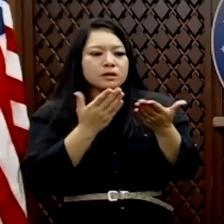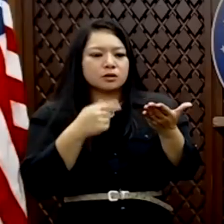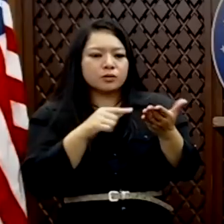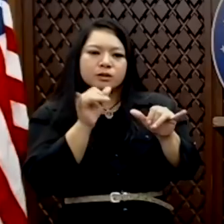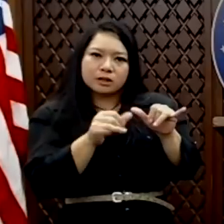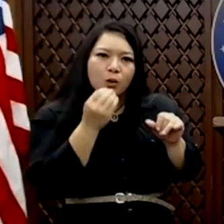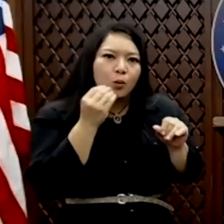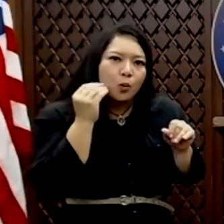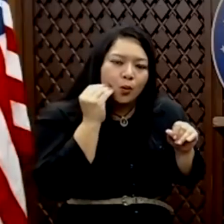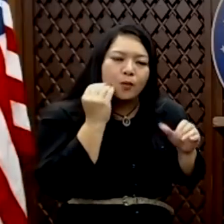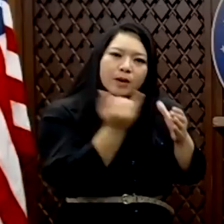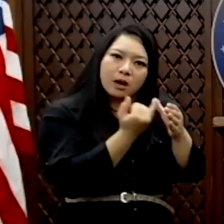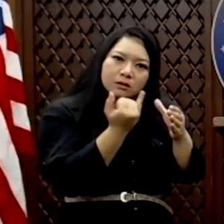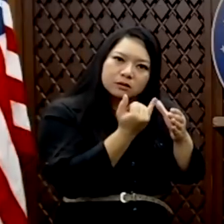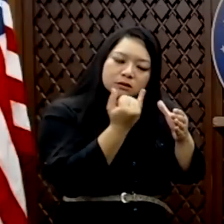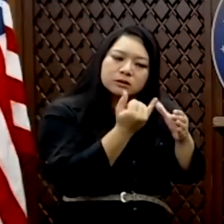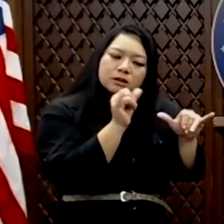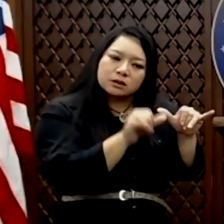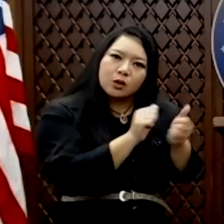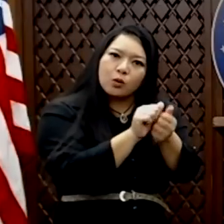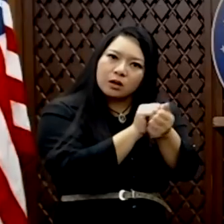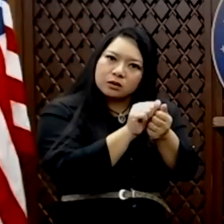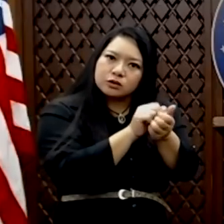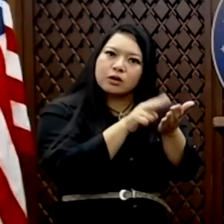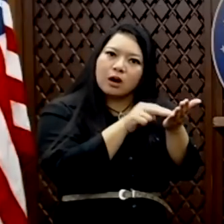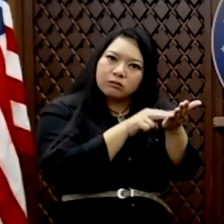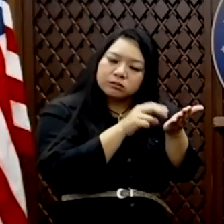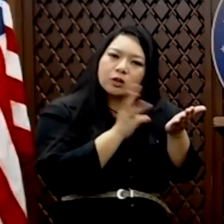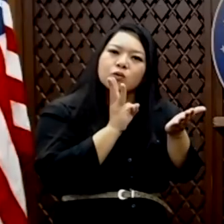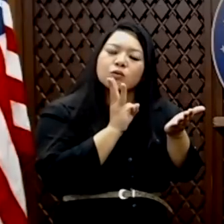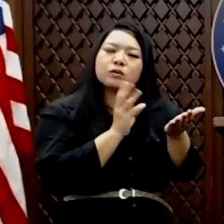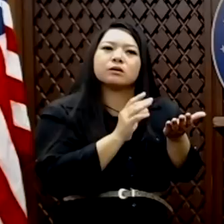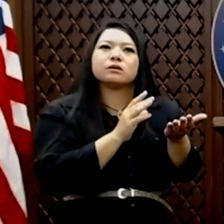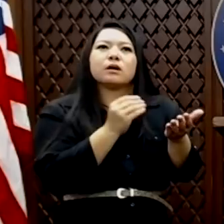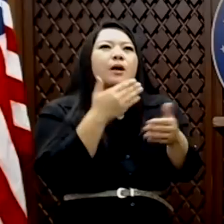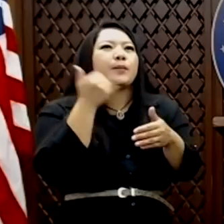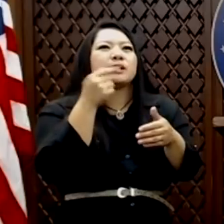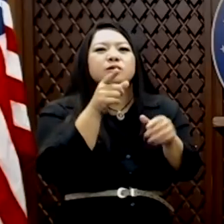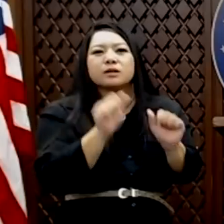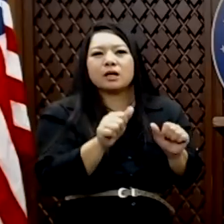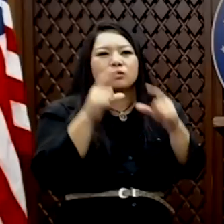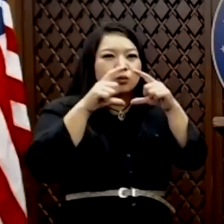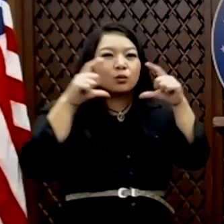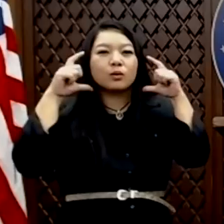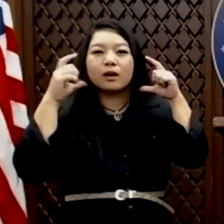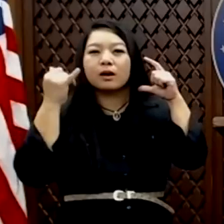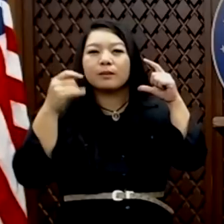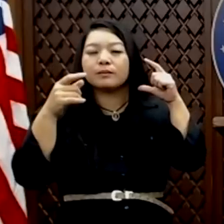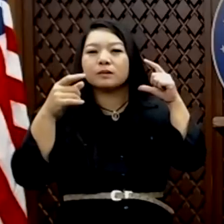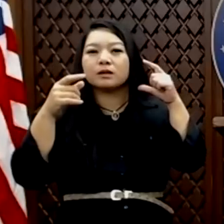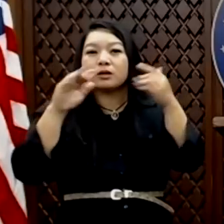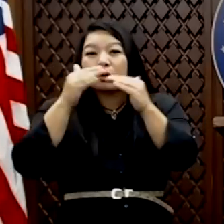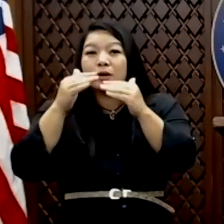stay home, you guys, wash your hands. Best if you also wear a mask in